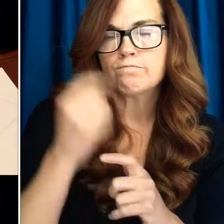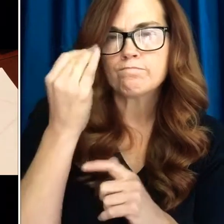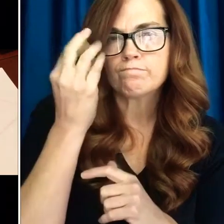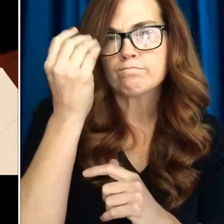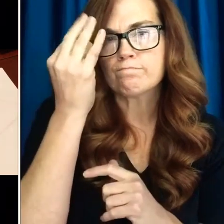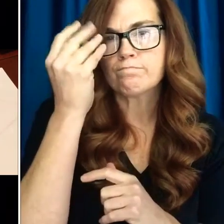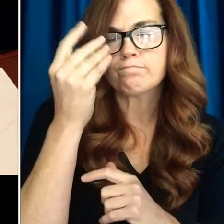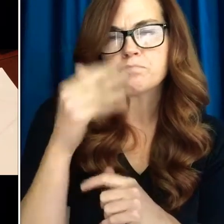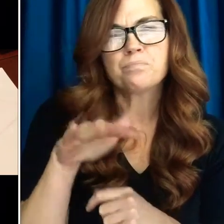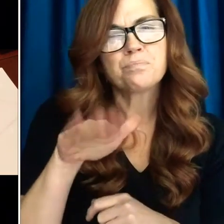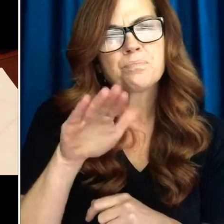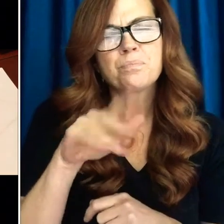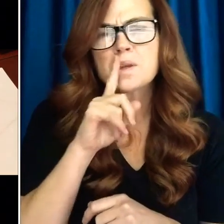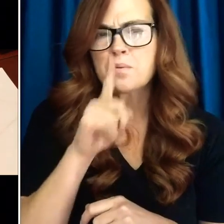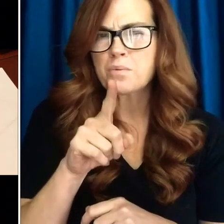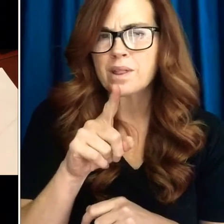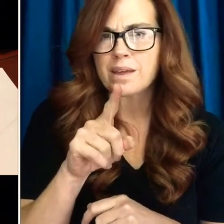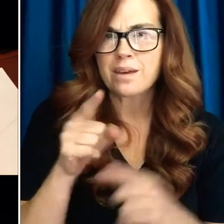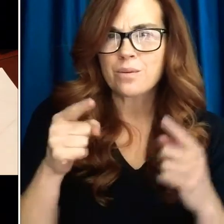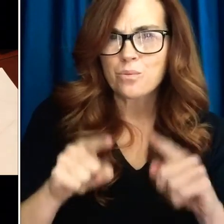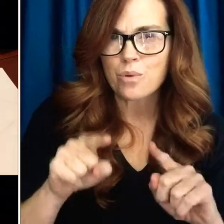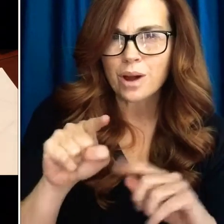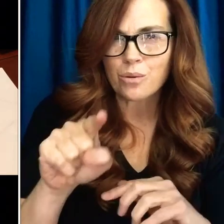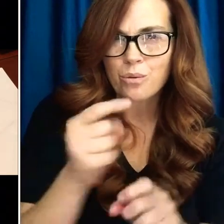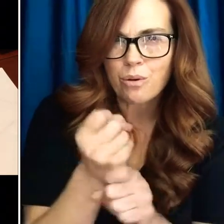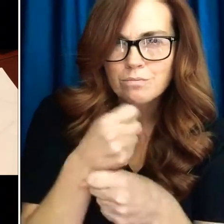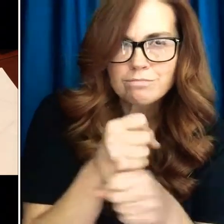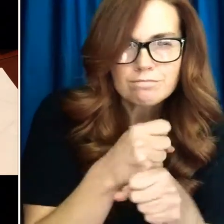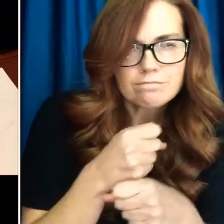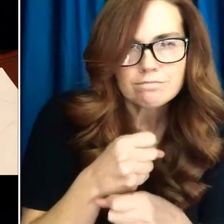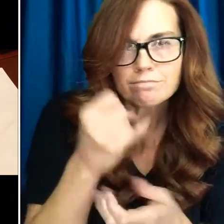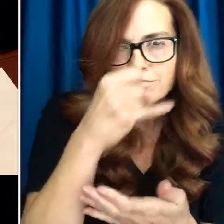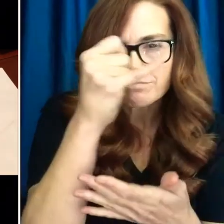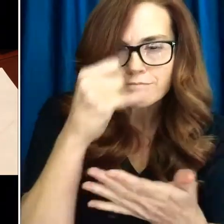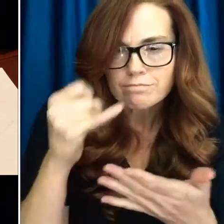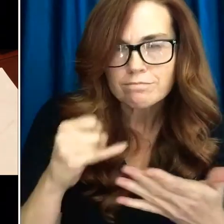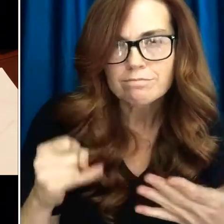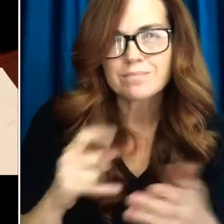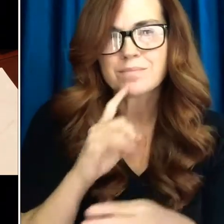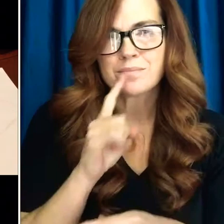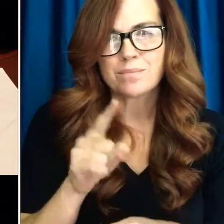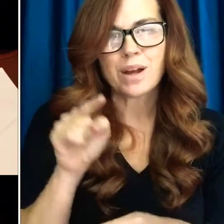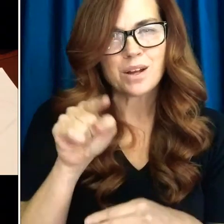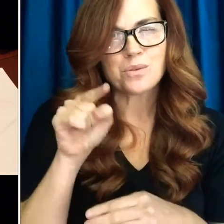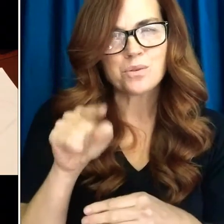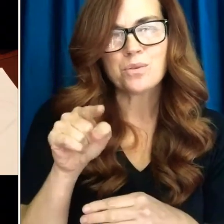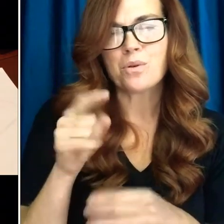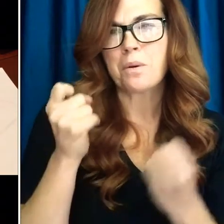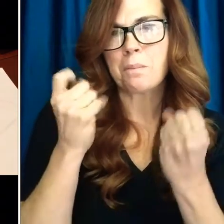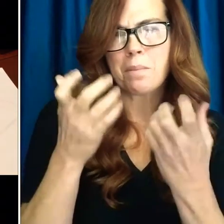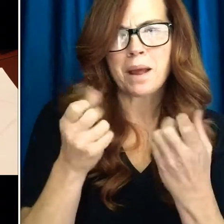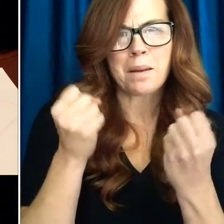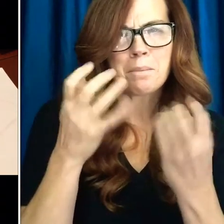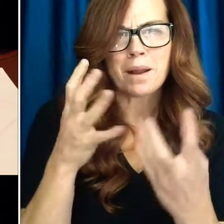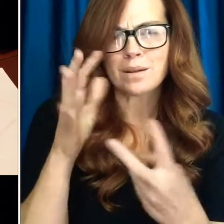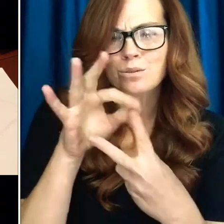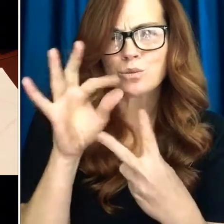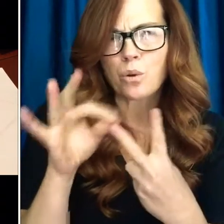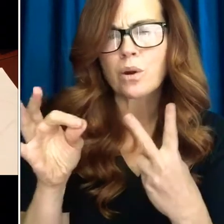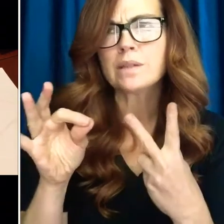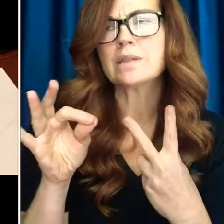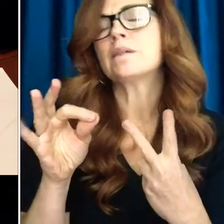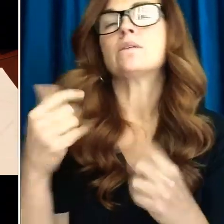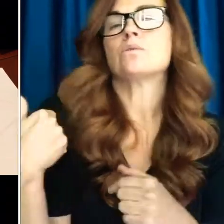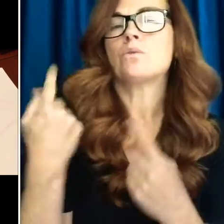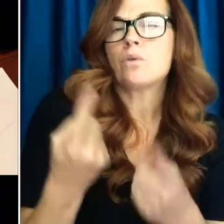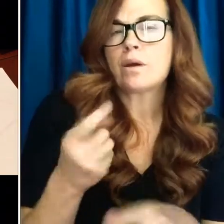let me think here. And this is a constant decision-making process. As I've been working this whole